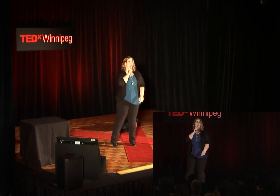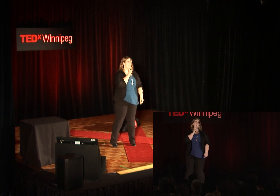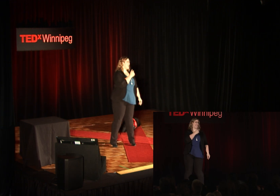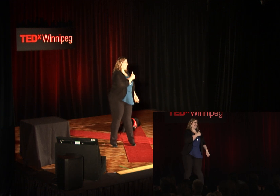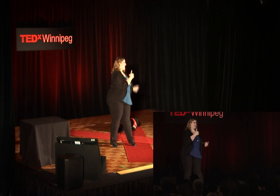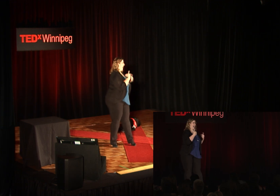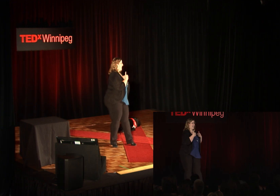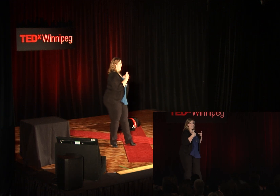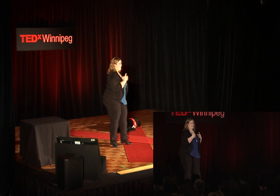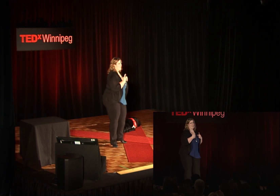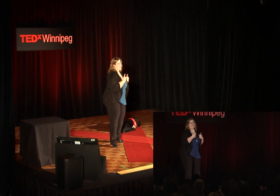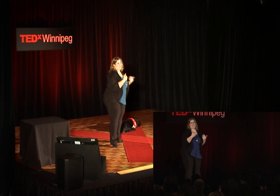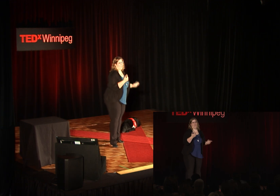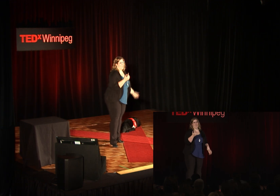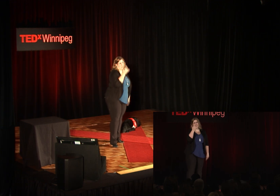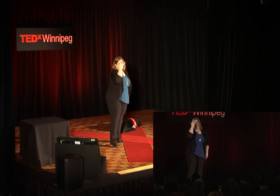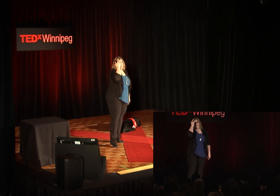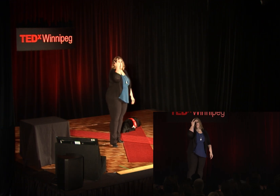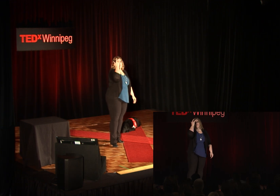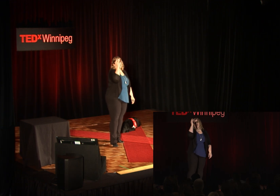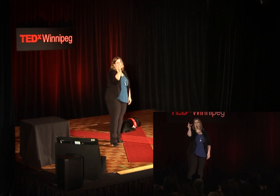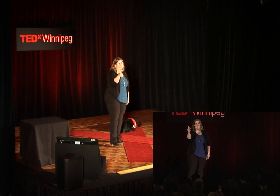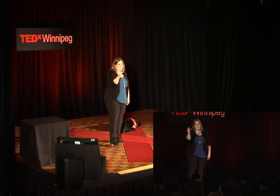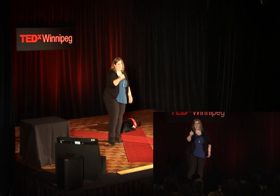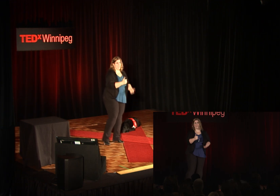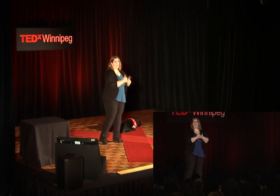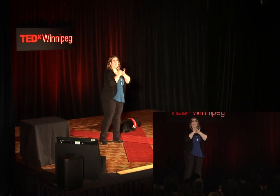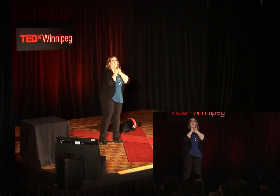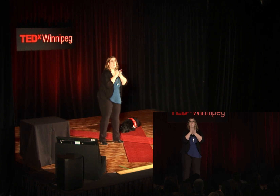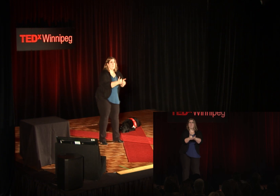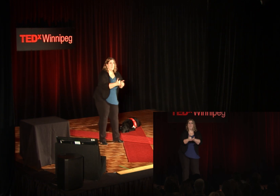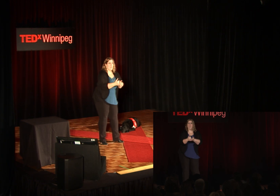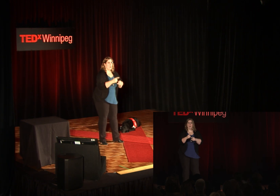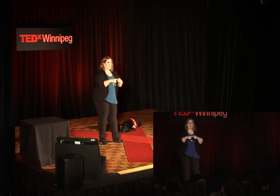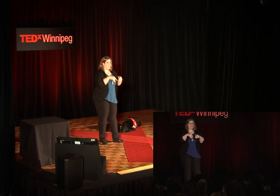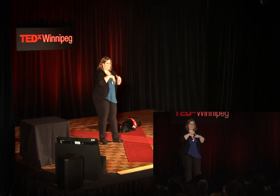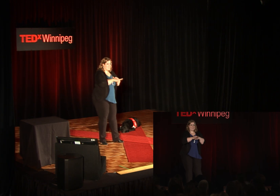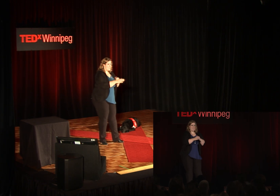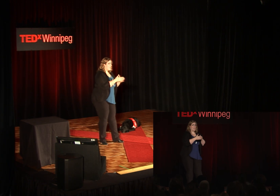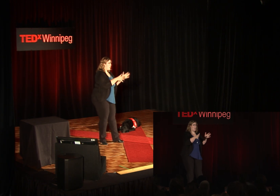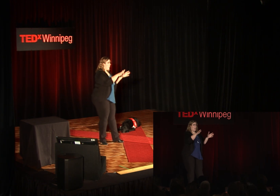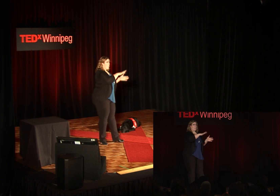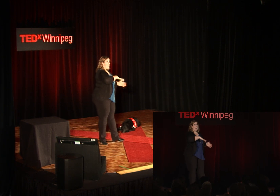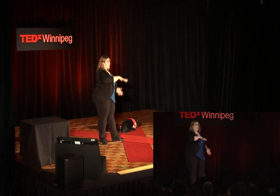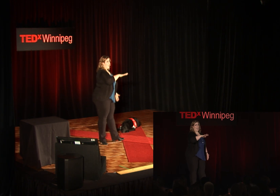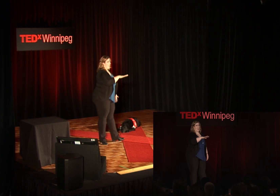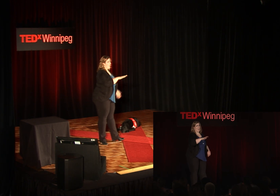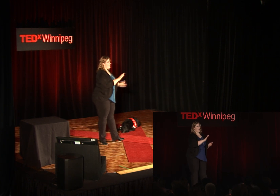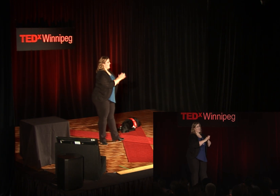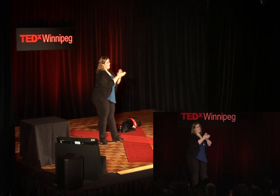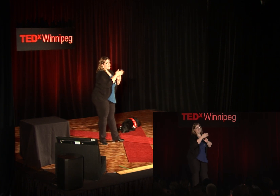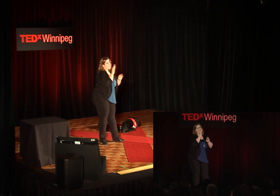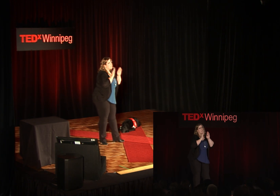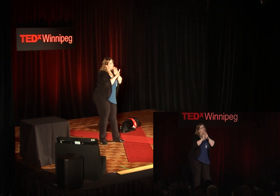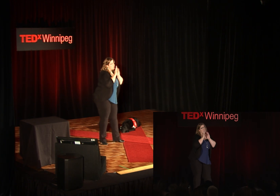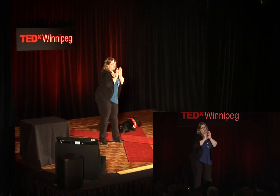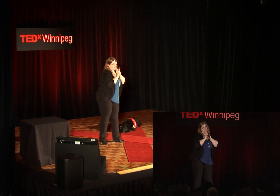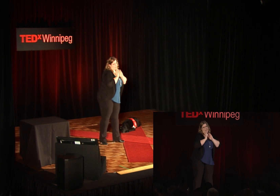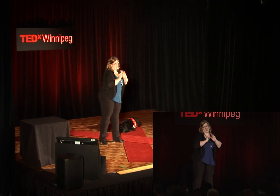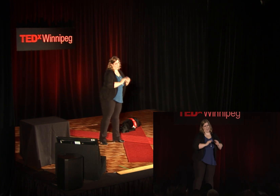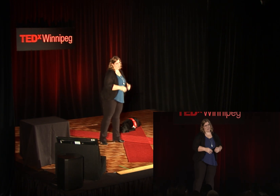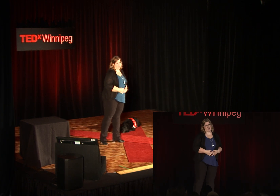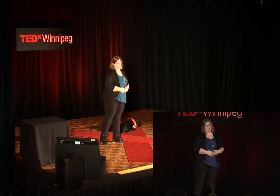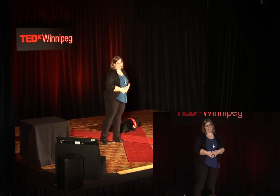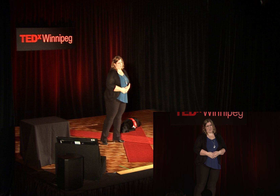Really, these animals are amazing, brilliant creatures who can be critically helpful to your life, but having them in public can also